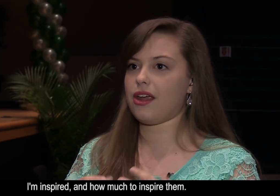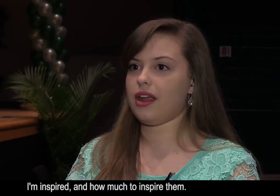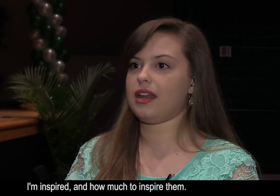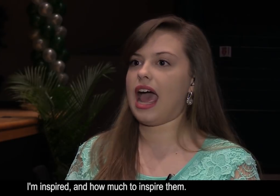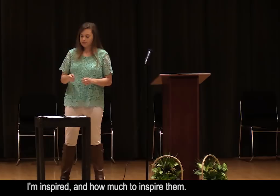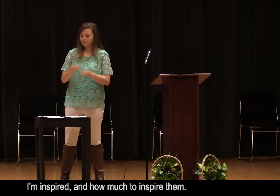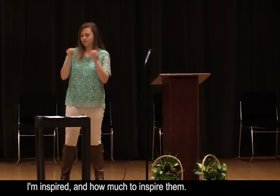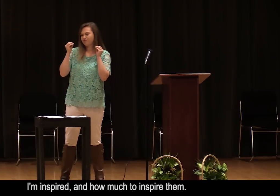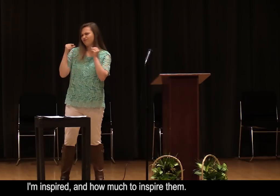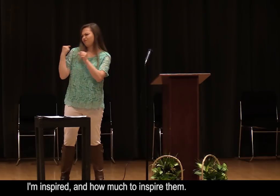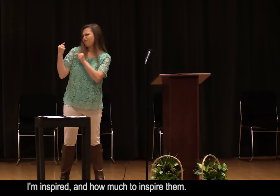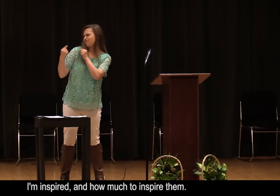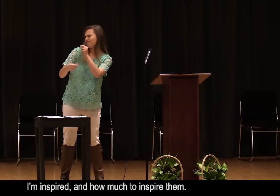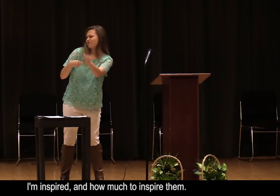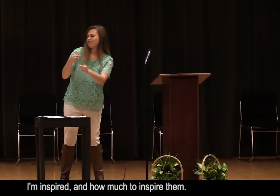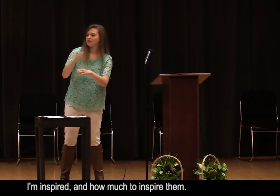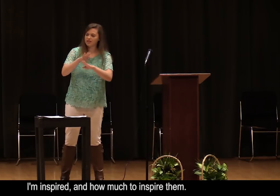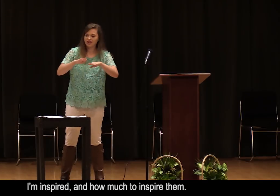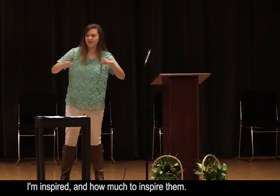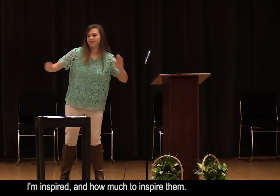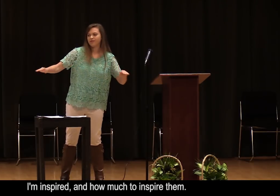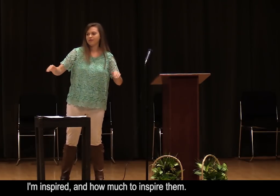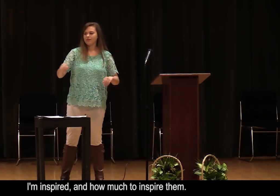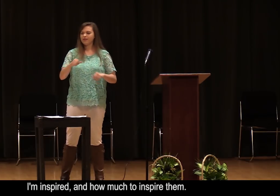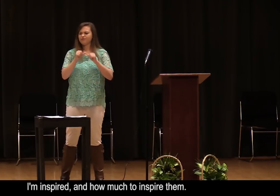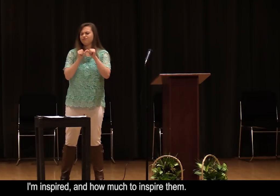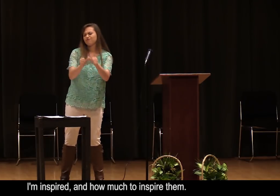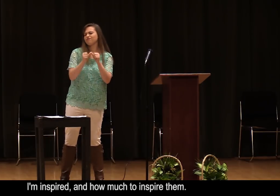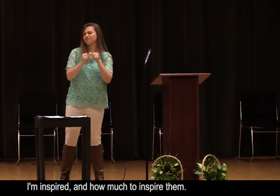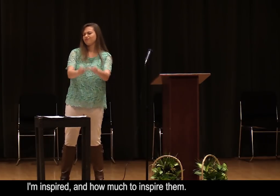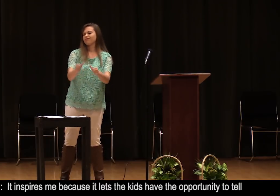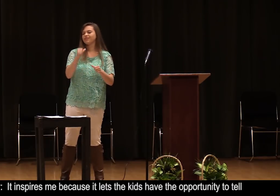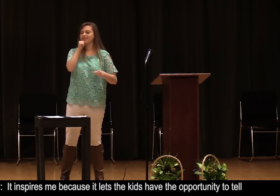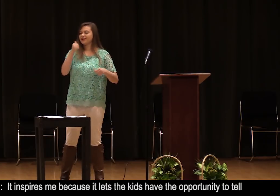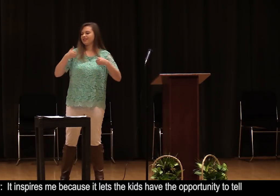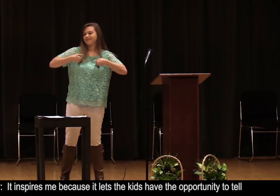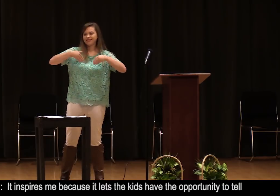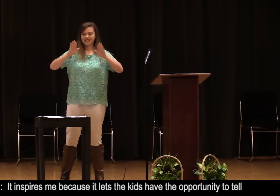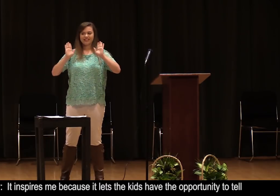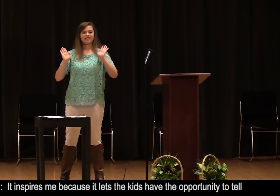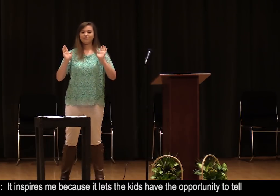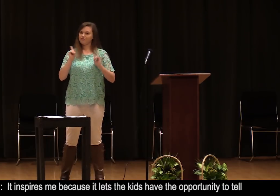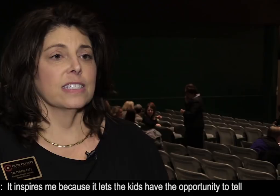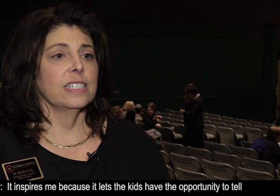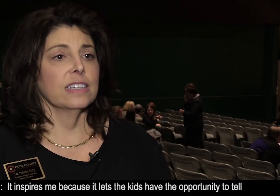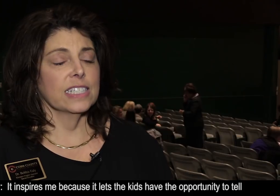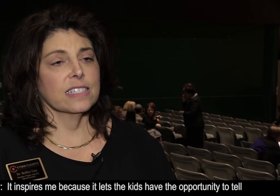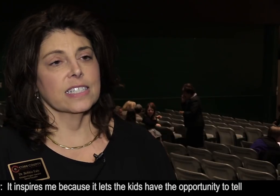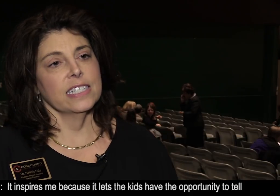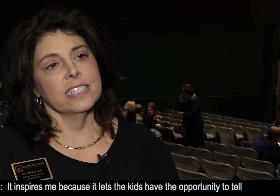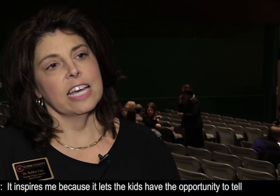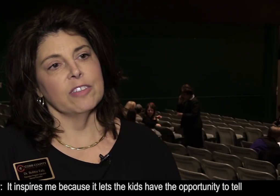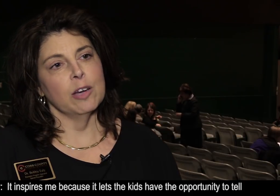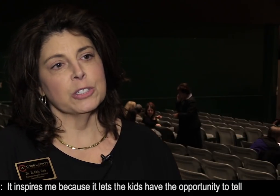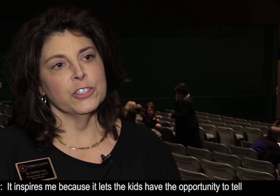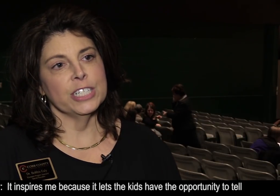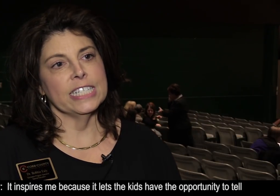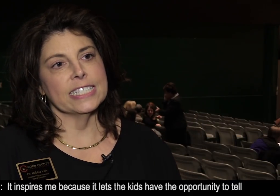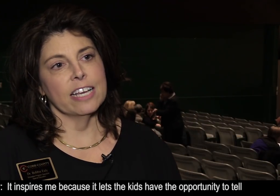and how much to inspire them. It inspires me because it lets the kids have the opportunity to tell